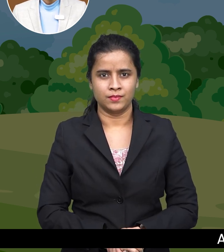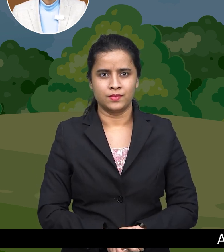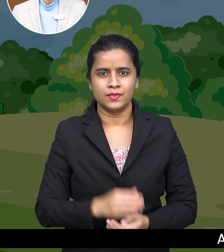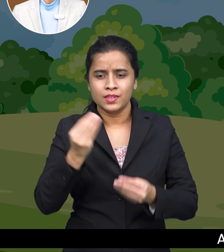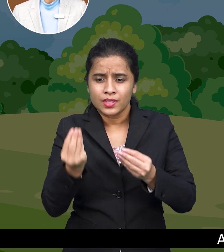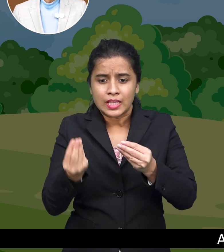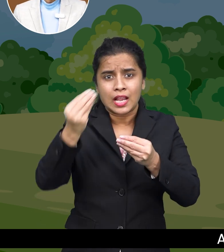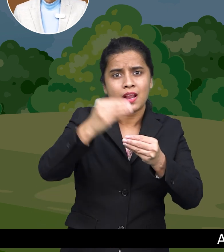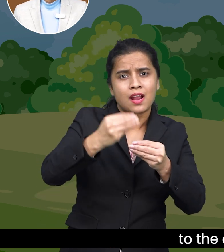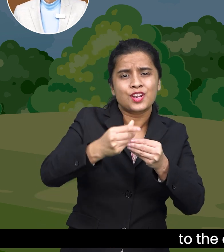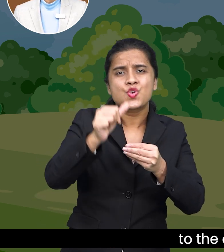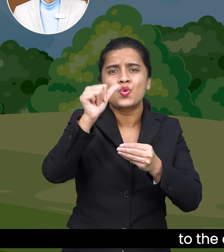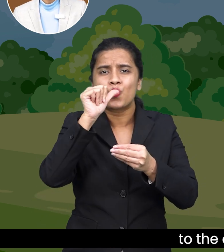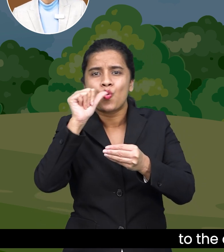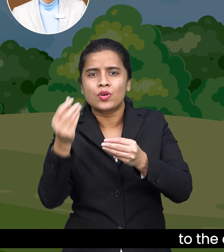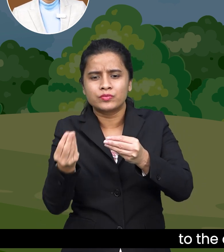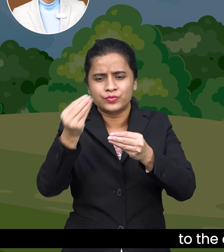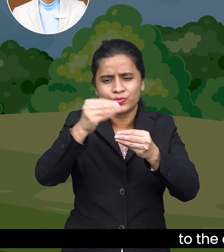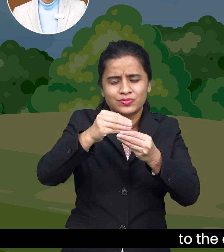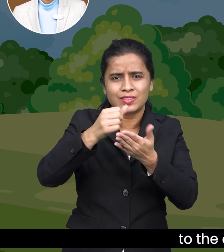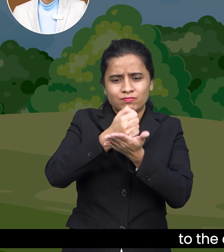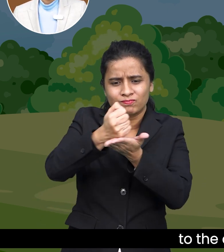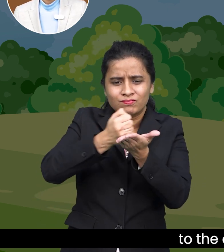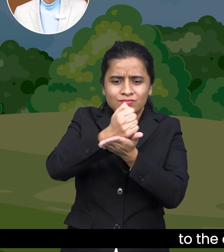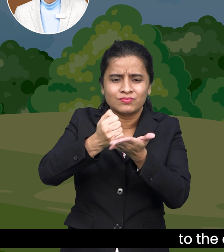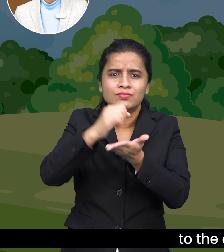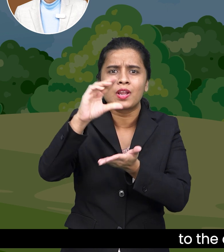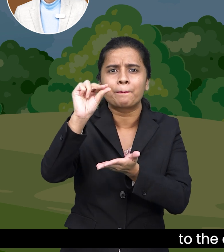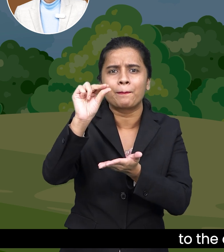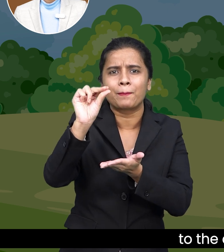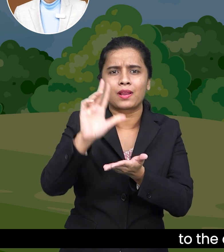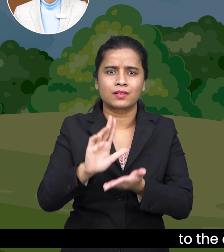a little water to the dust to make a paste.